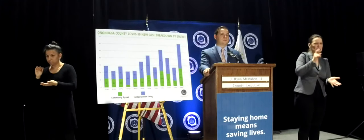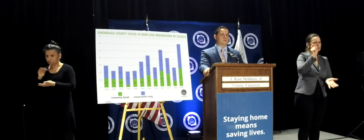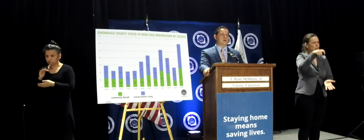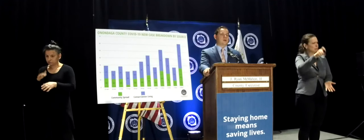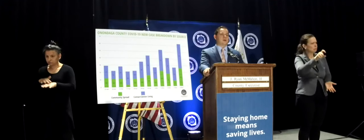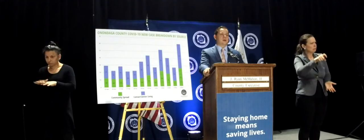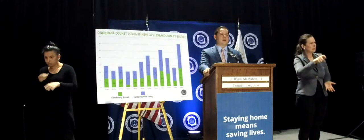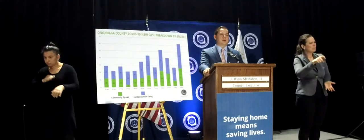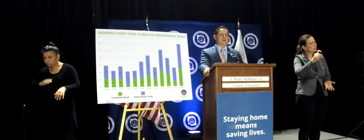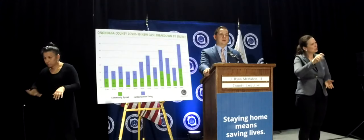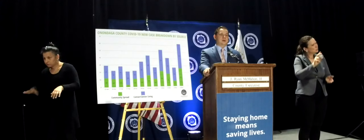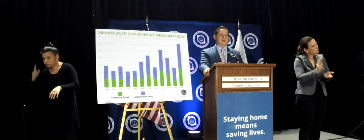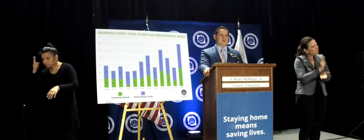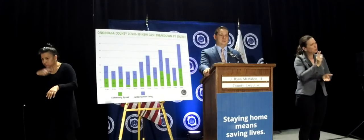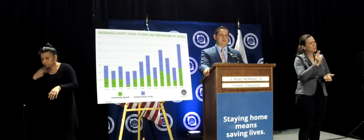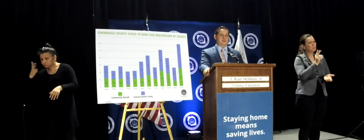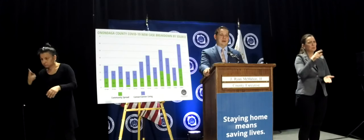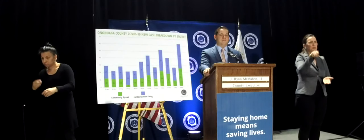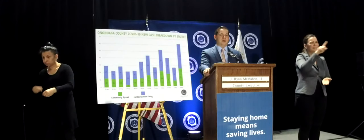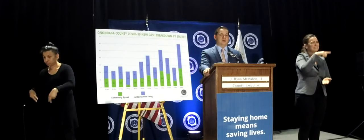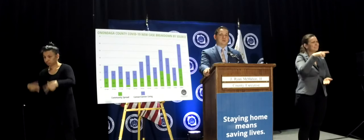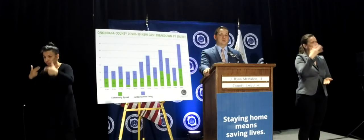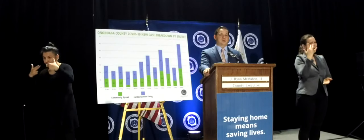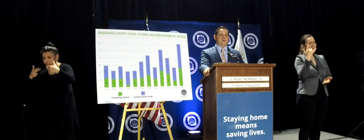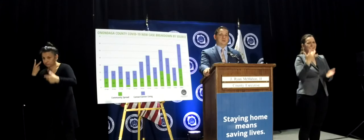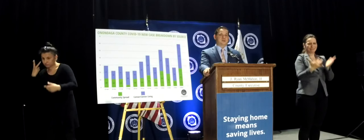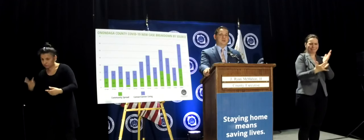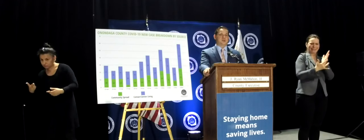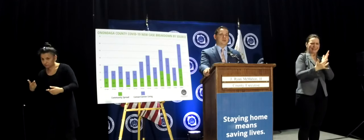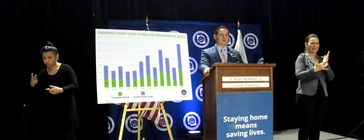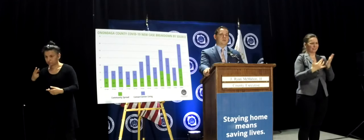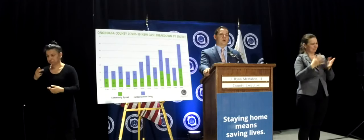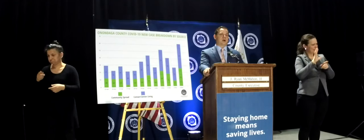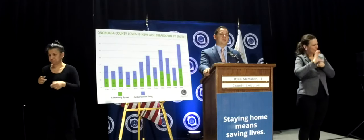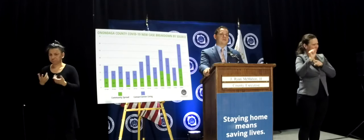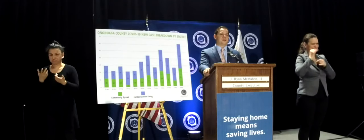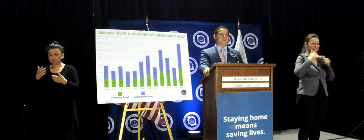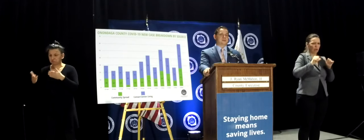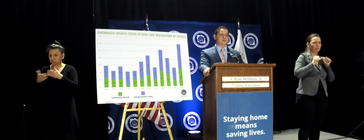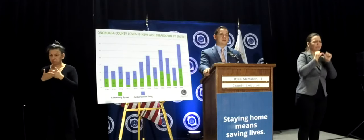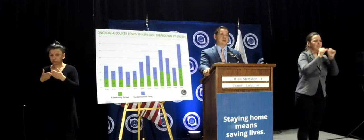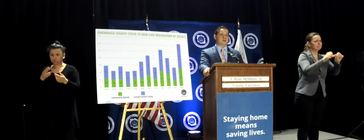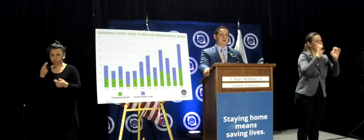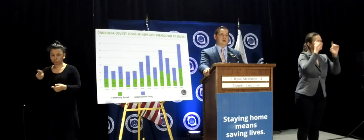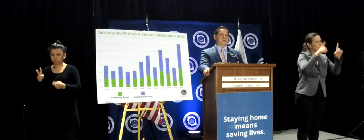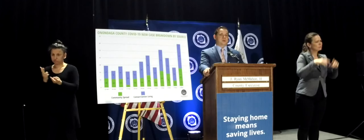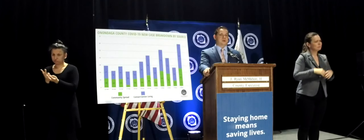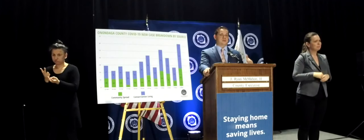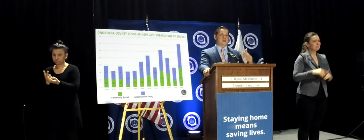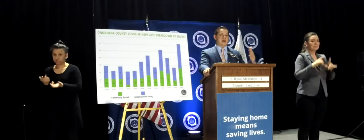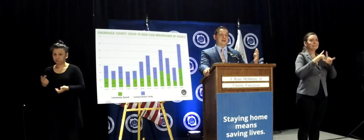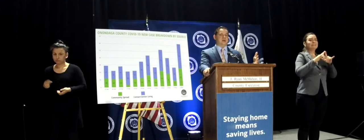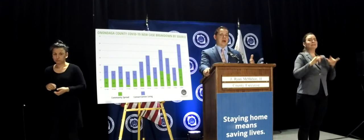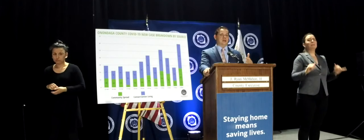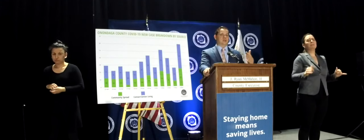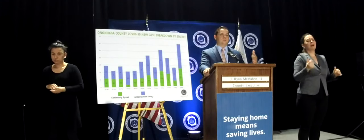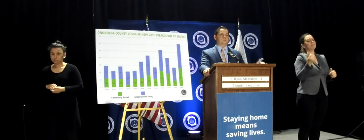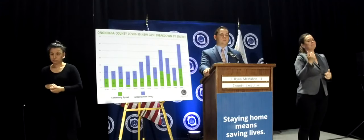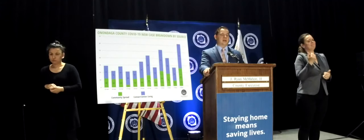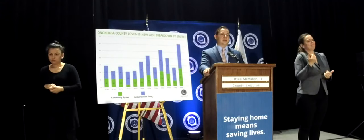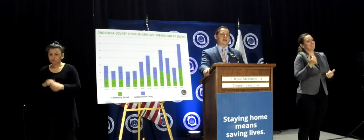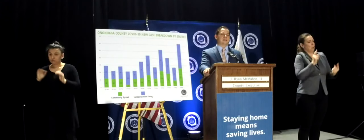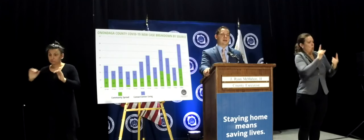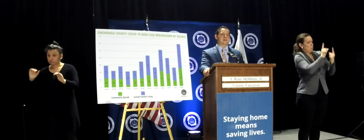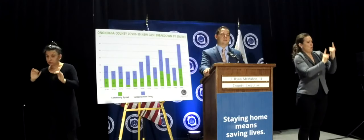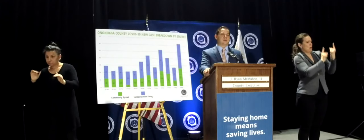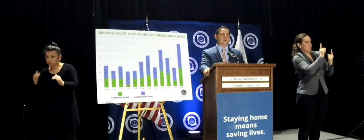replace, and that merits results. These teachers can get more out of kids because of that interaction